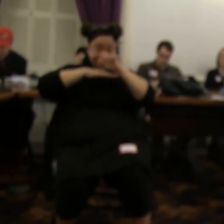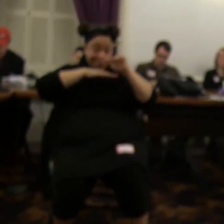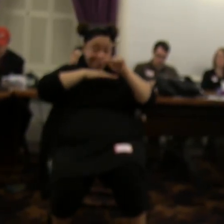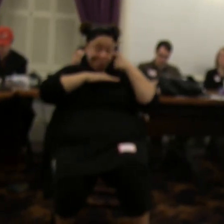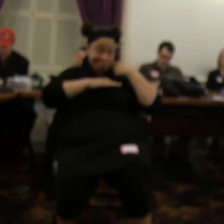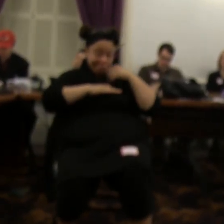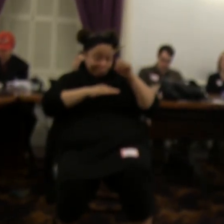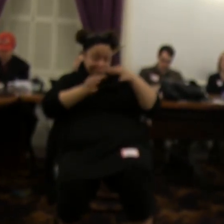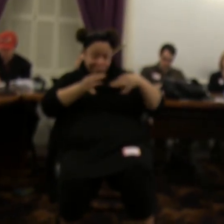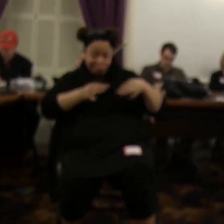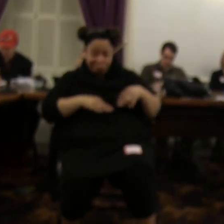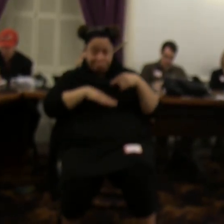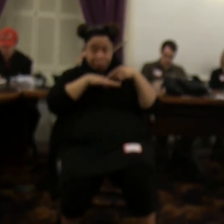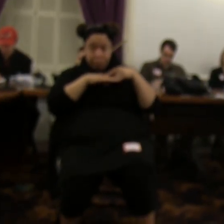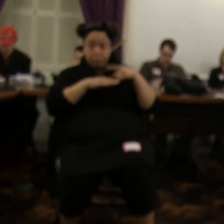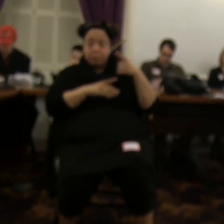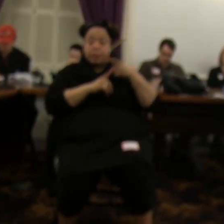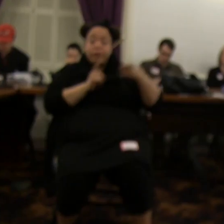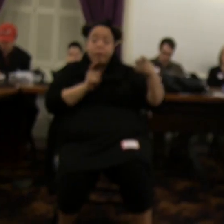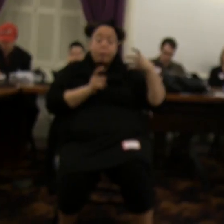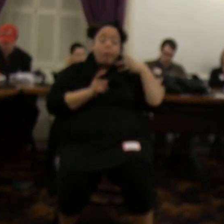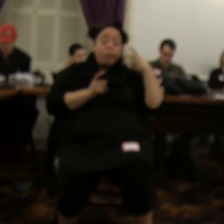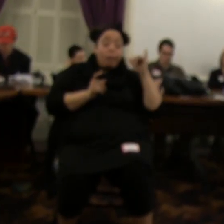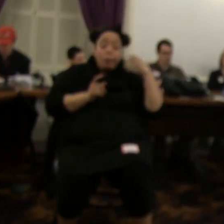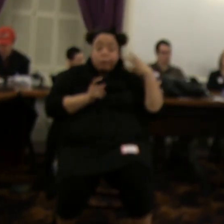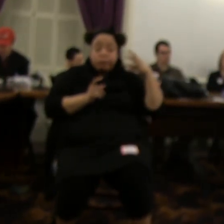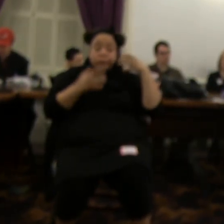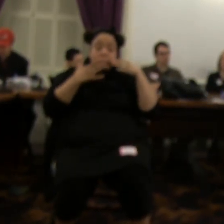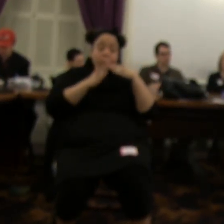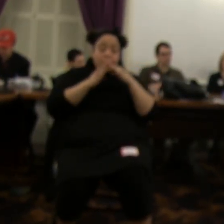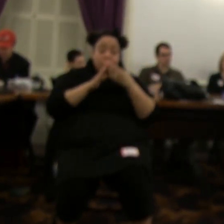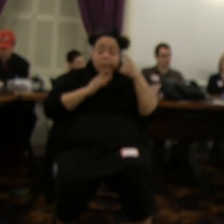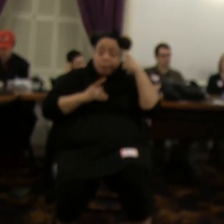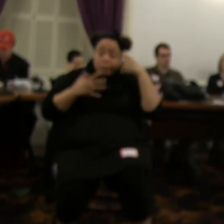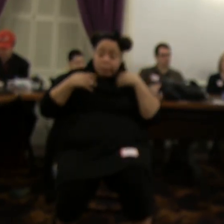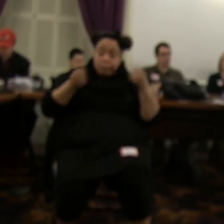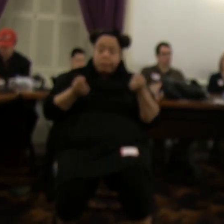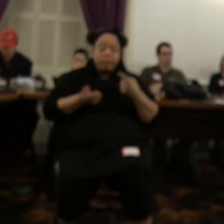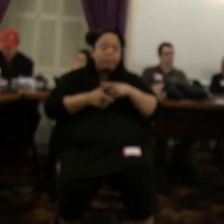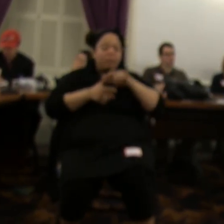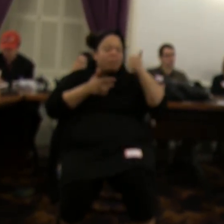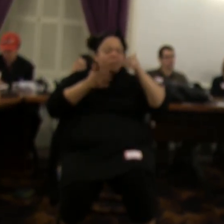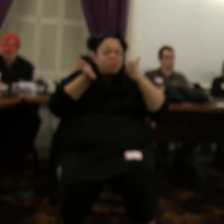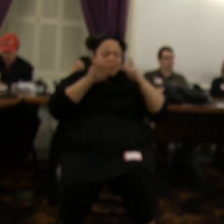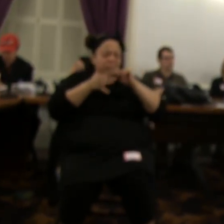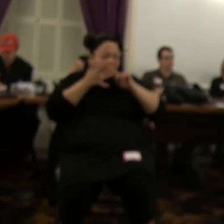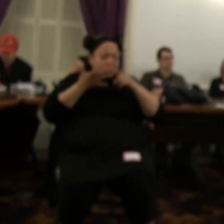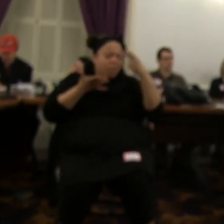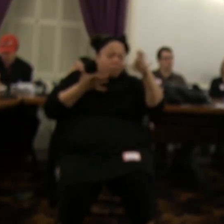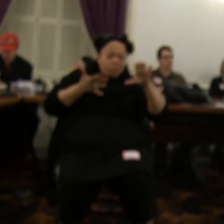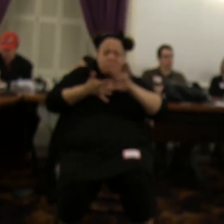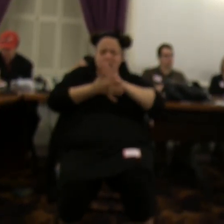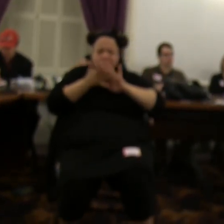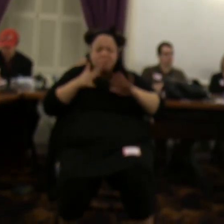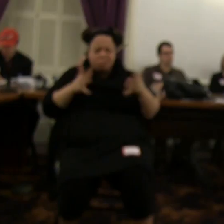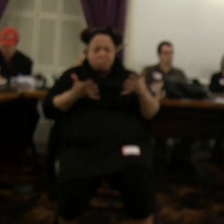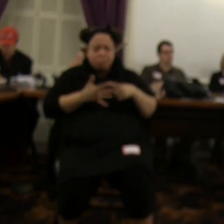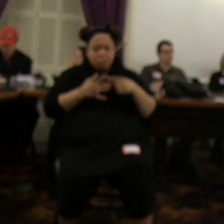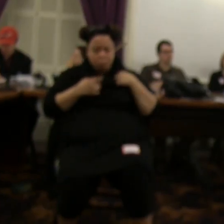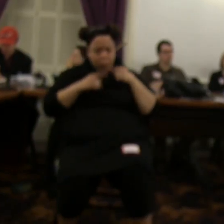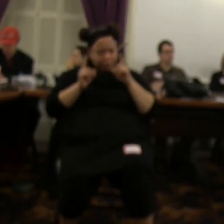year in the budget, is trying to make sure that the people who work for the designated agencies, the people who work for Howard, who work